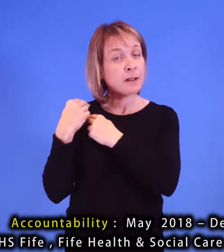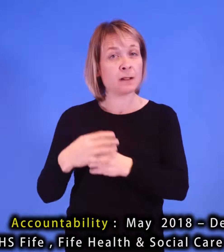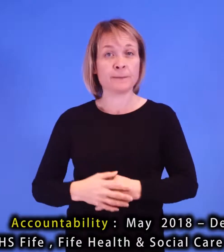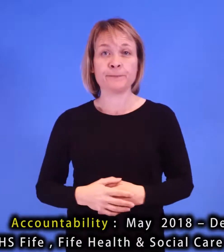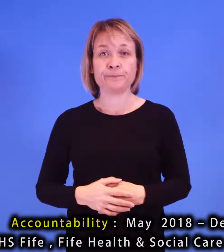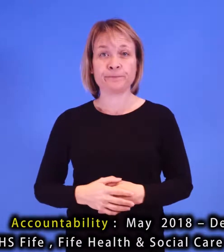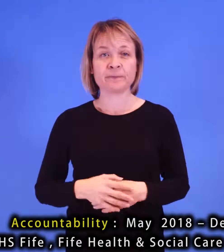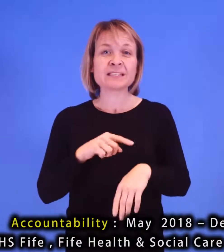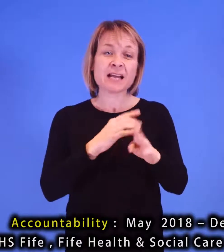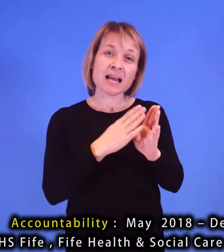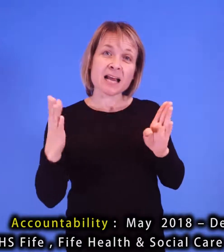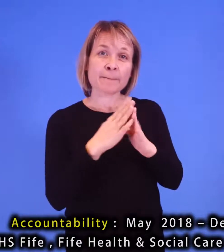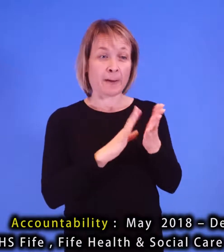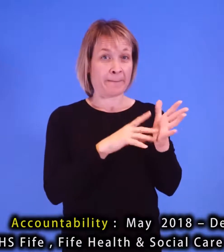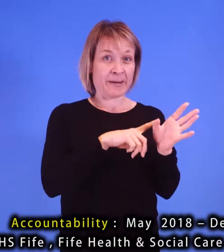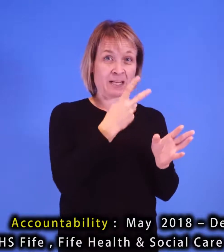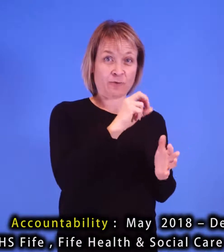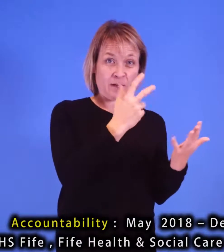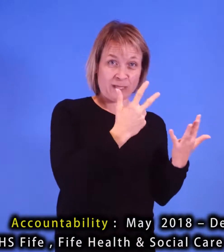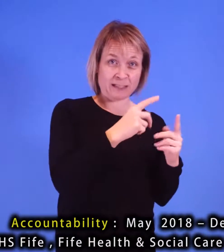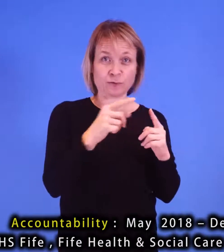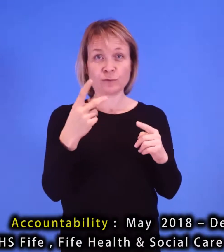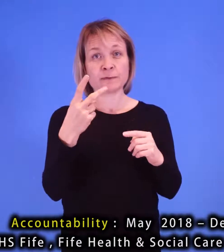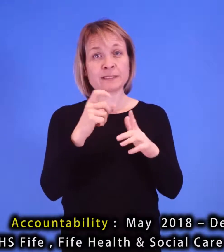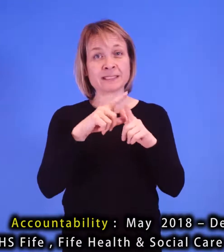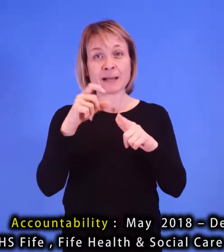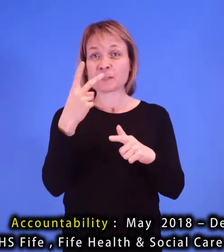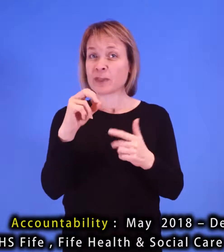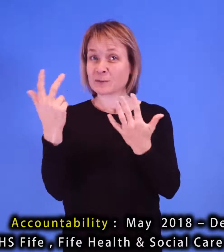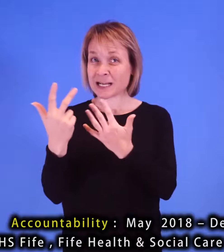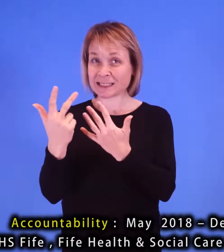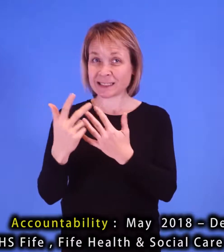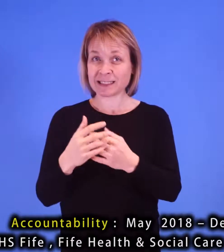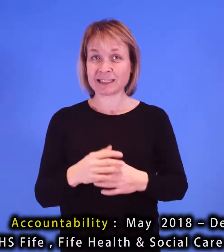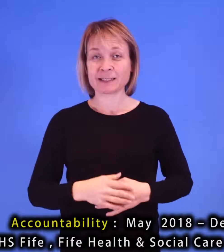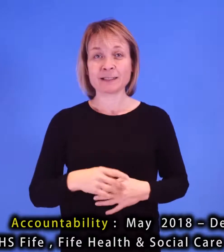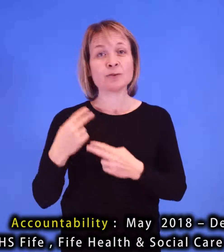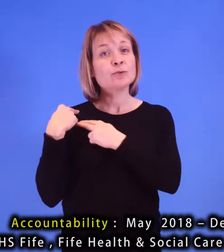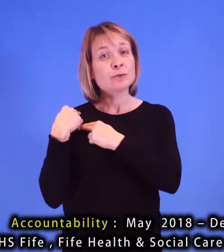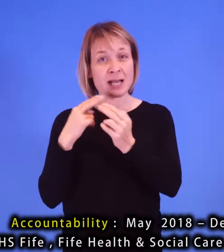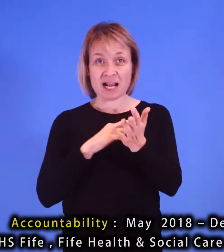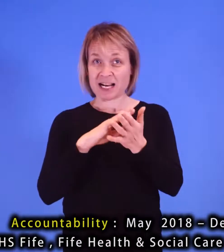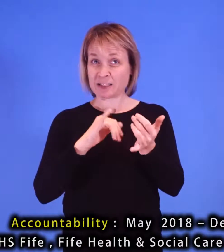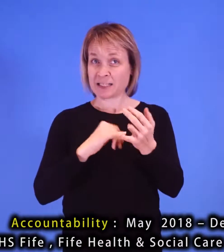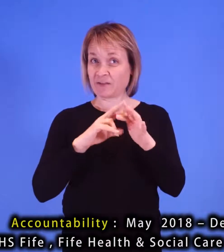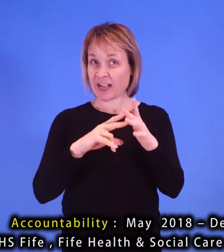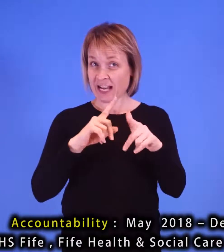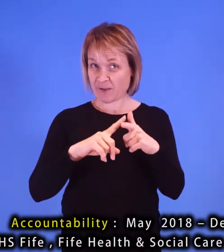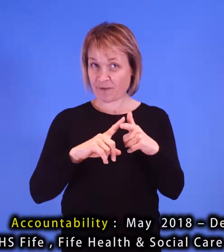Accountability. May 2018 to December 2018. NHS Fife,